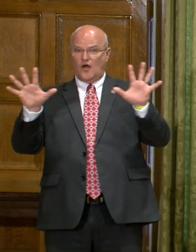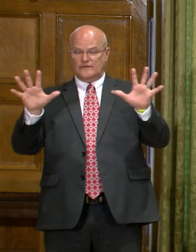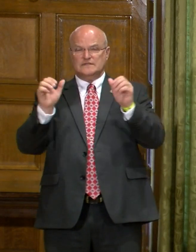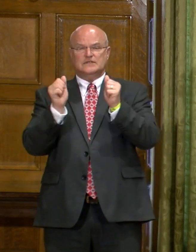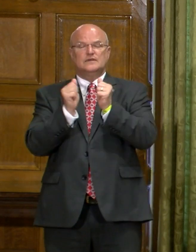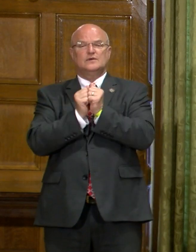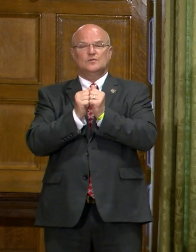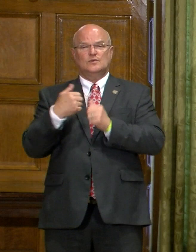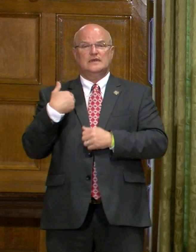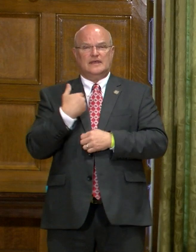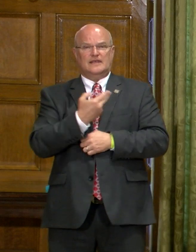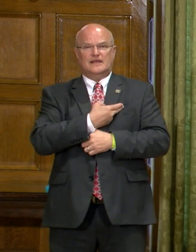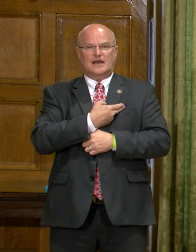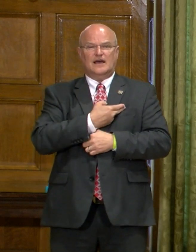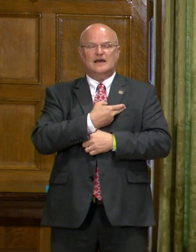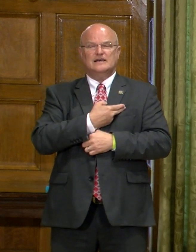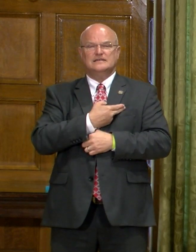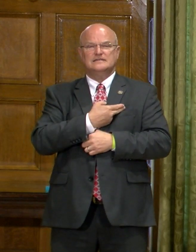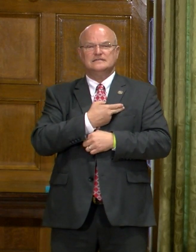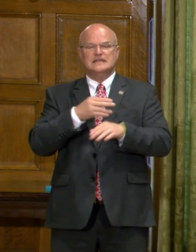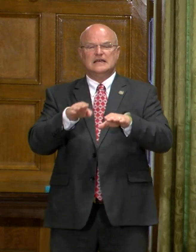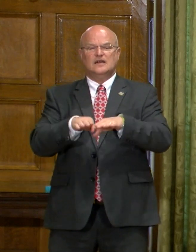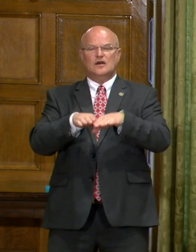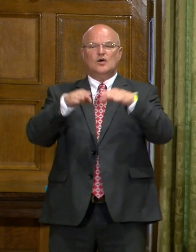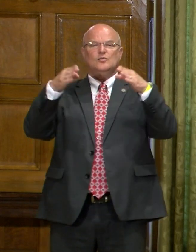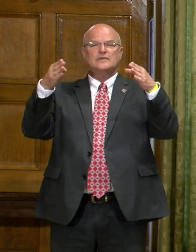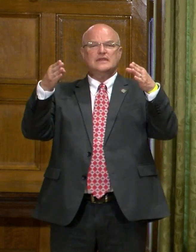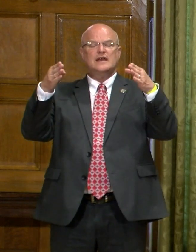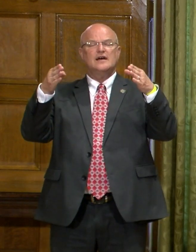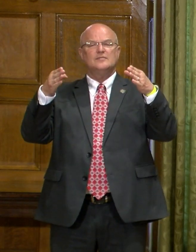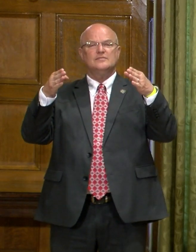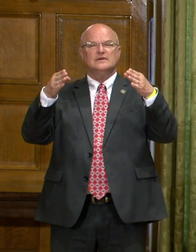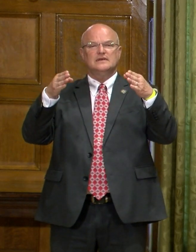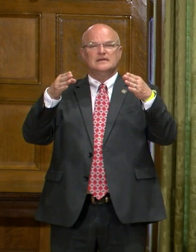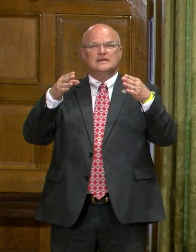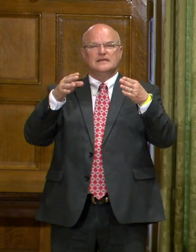with us lifting the